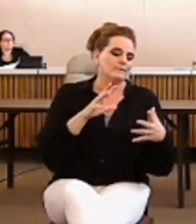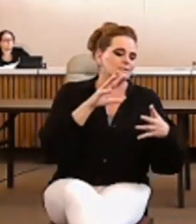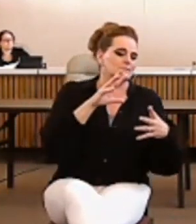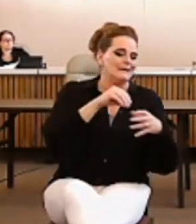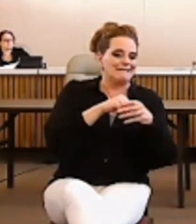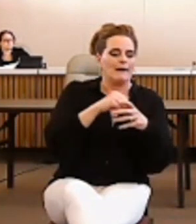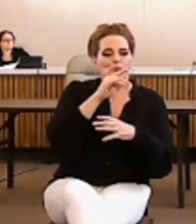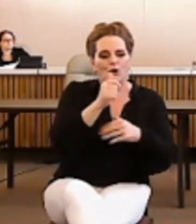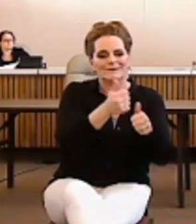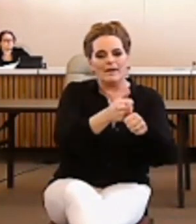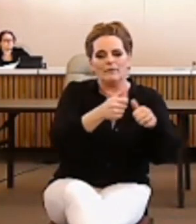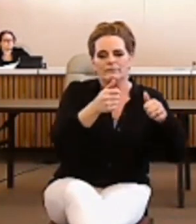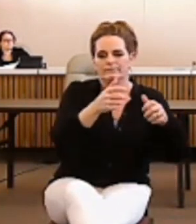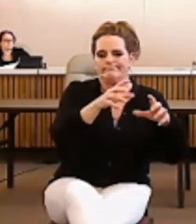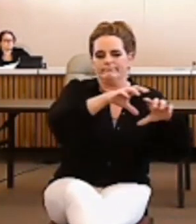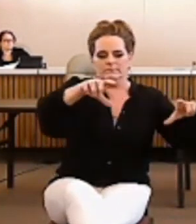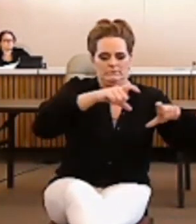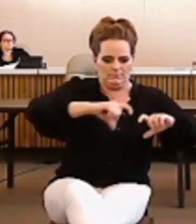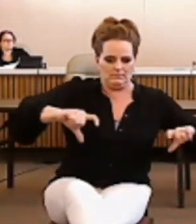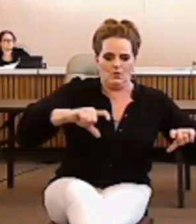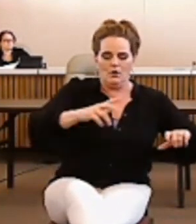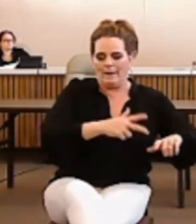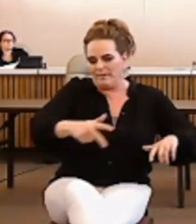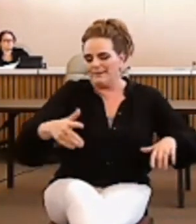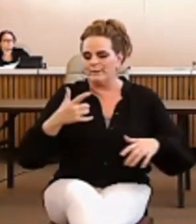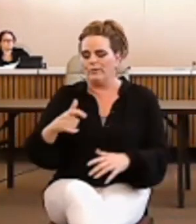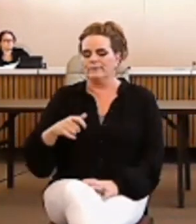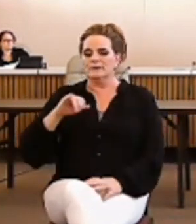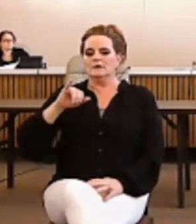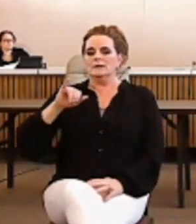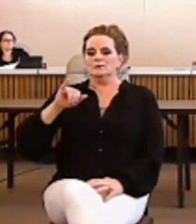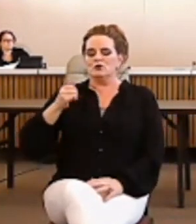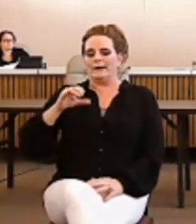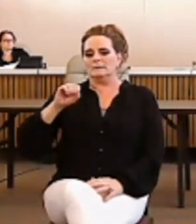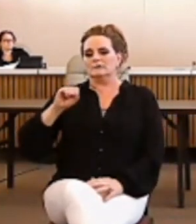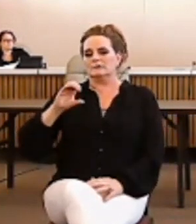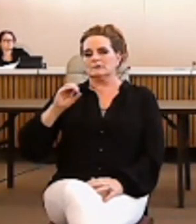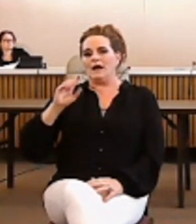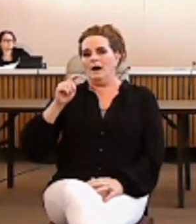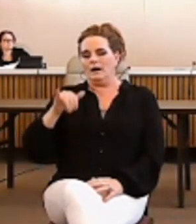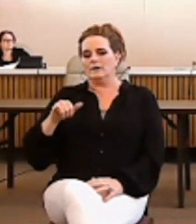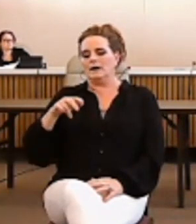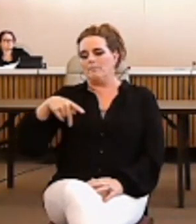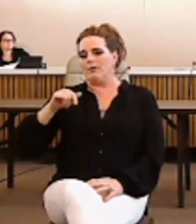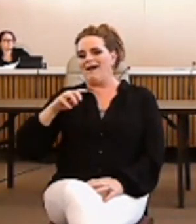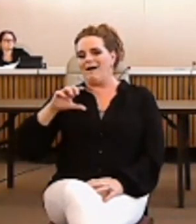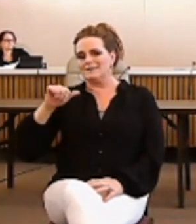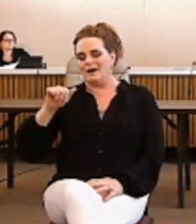itself or in the J. Scuddy Plaza across the street. We have a number of these where there